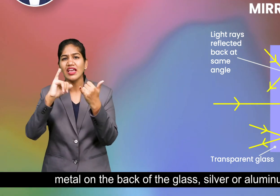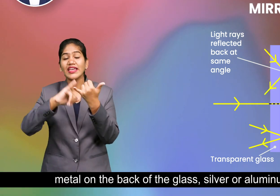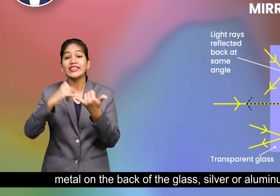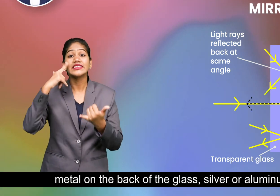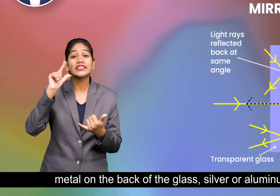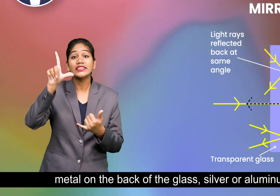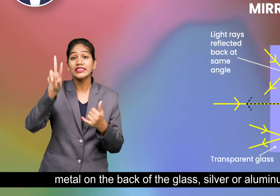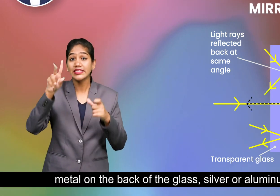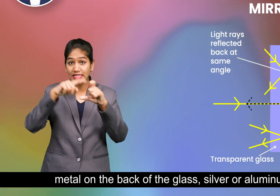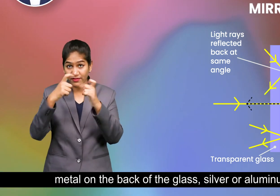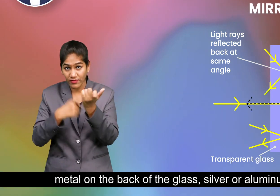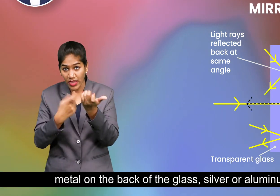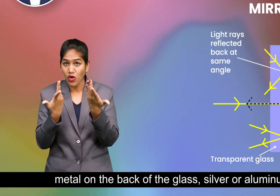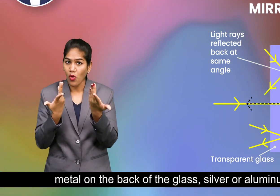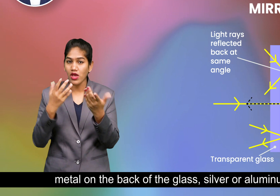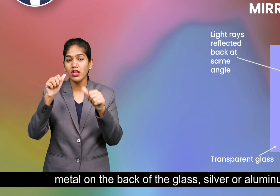or aluminium